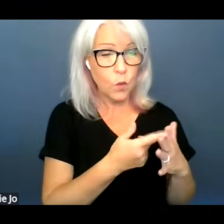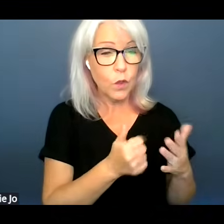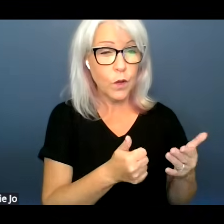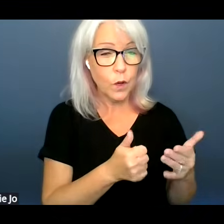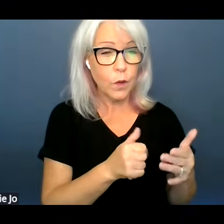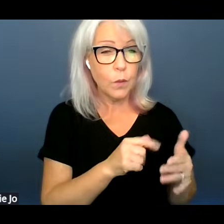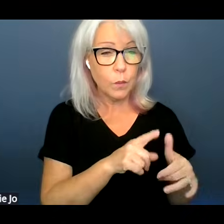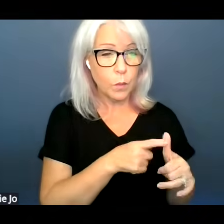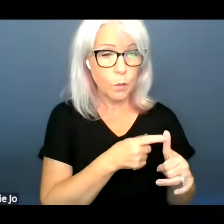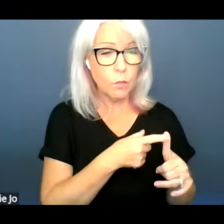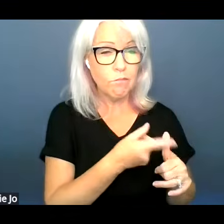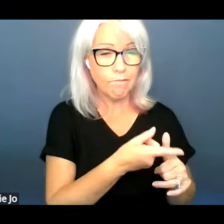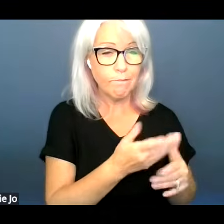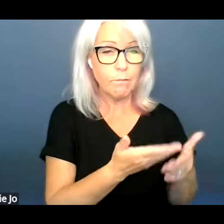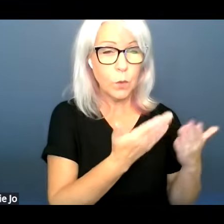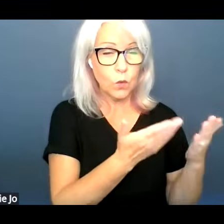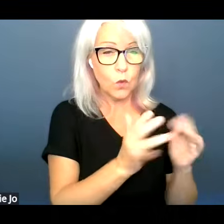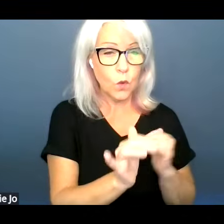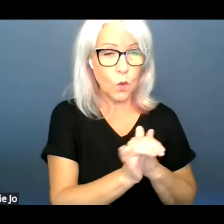here.